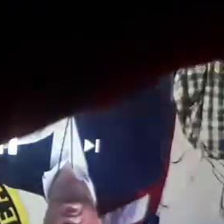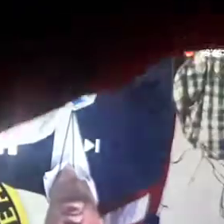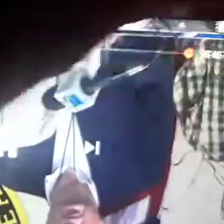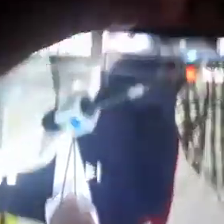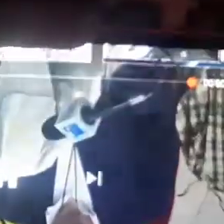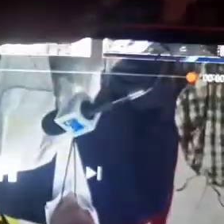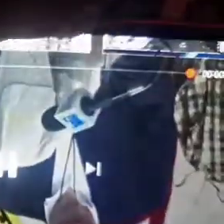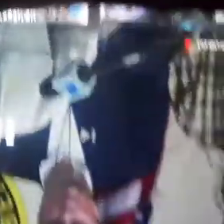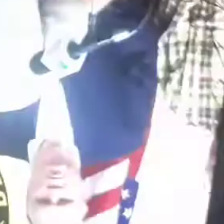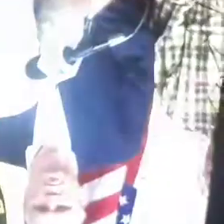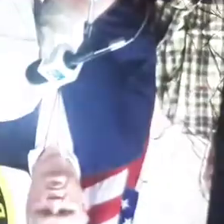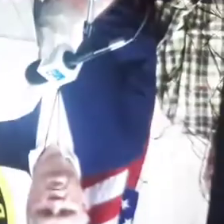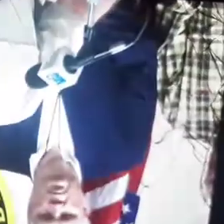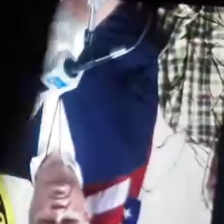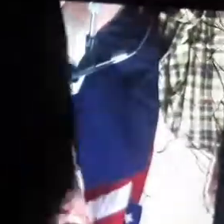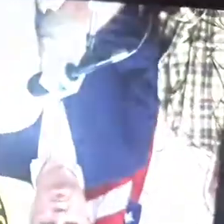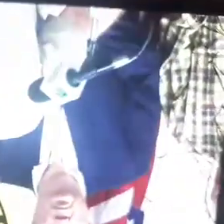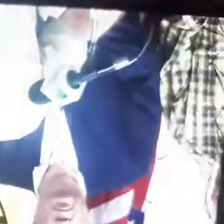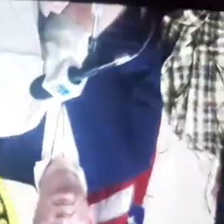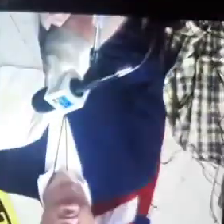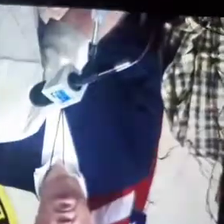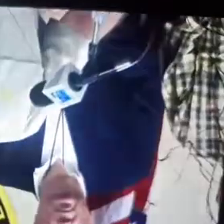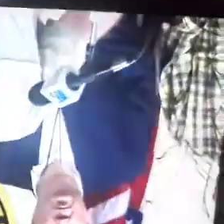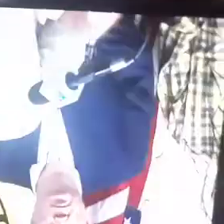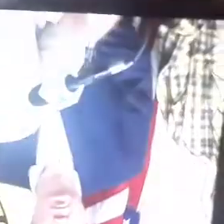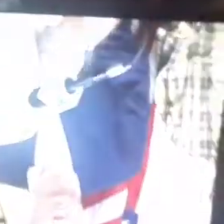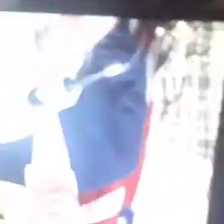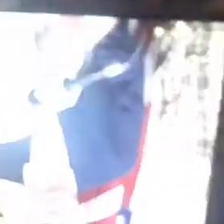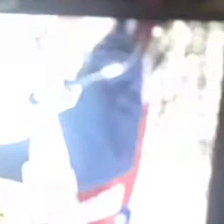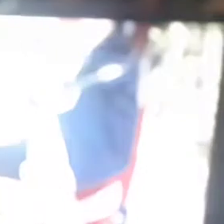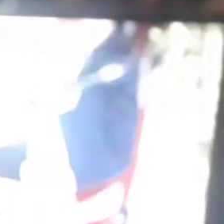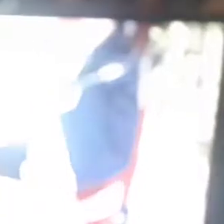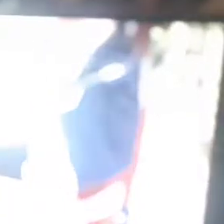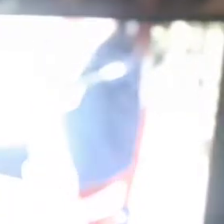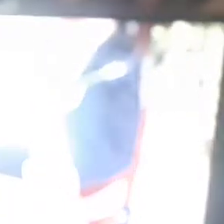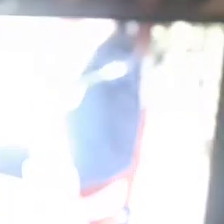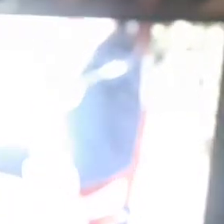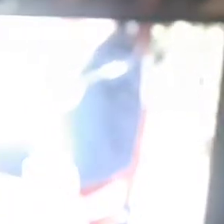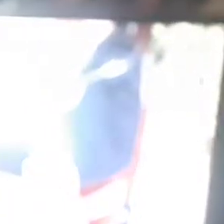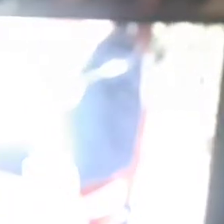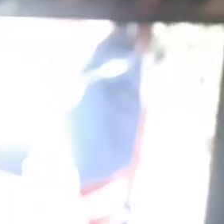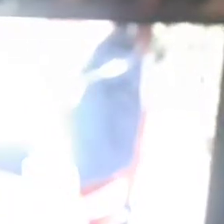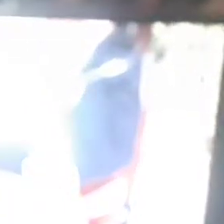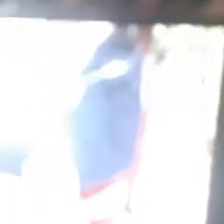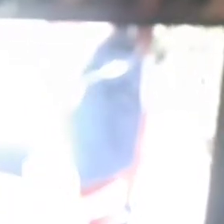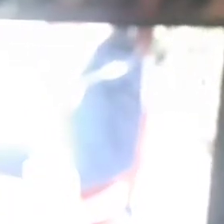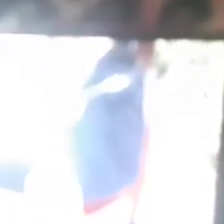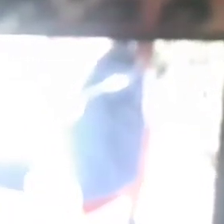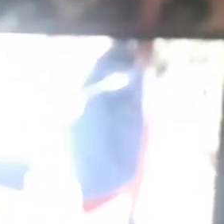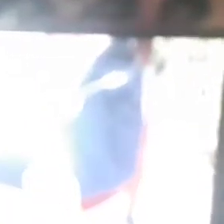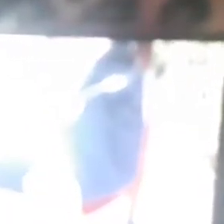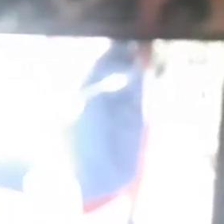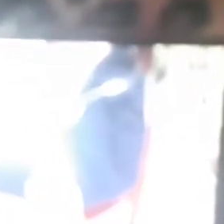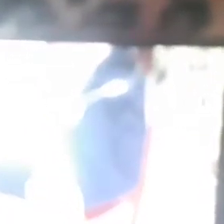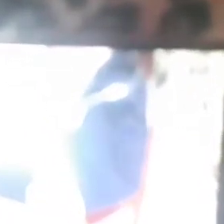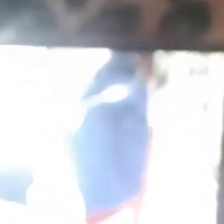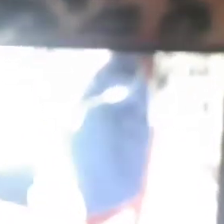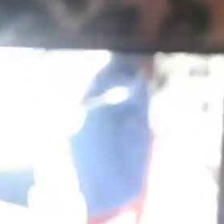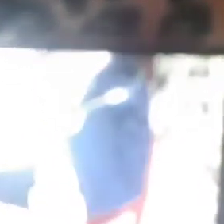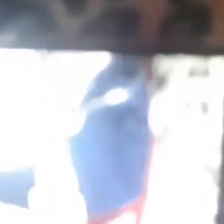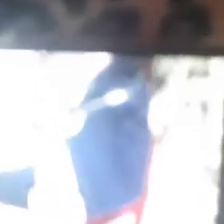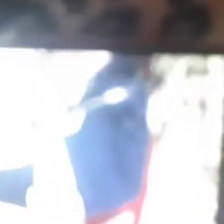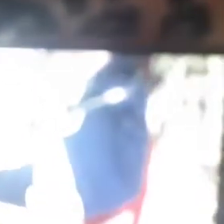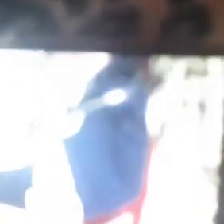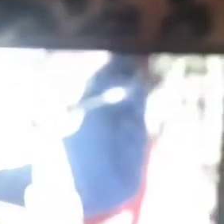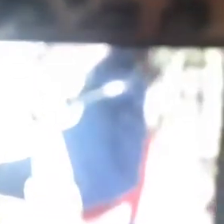of problem time for me is probably 6 p.m. today through 6 p.m. tomorrow. Those are going